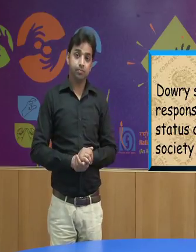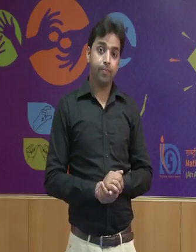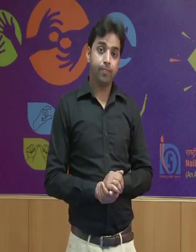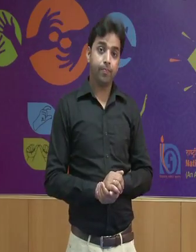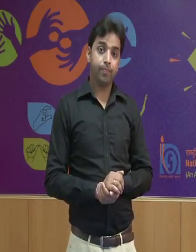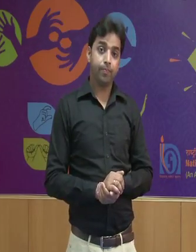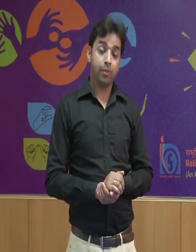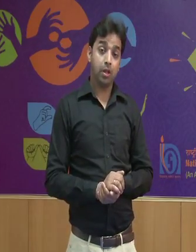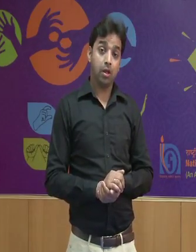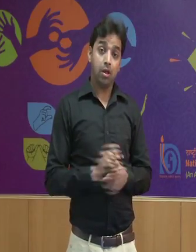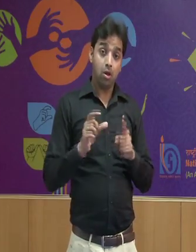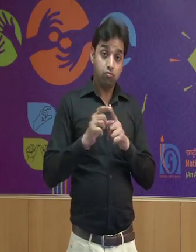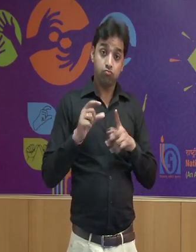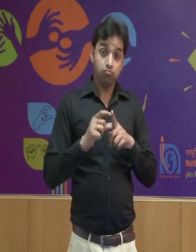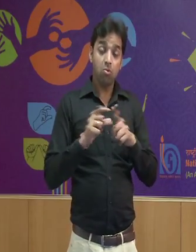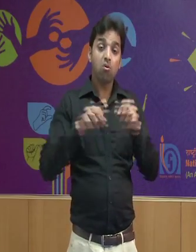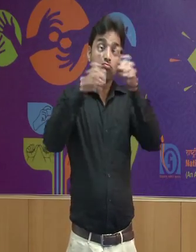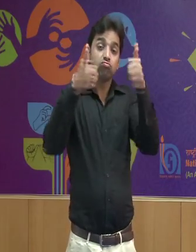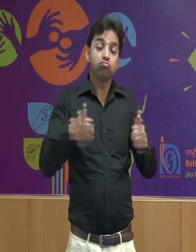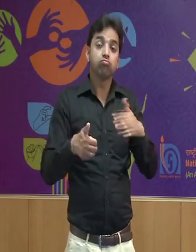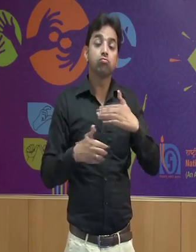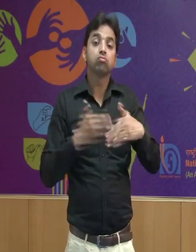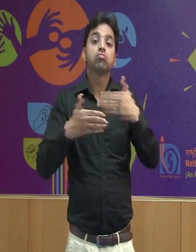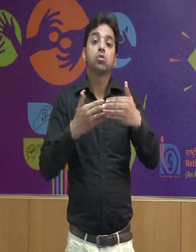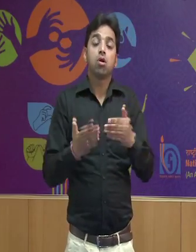The dowry system began during old times.